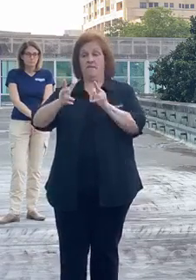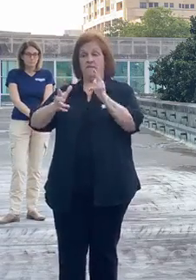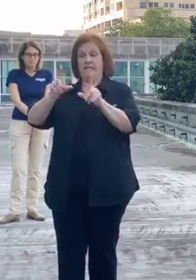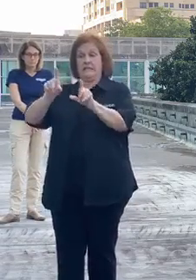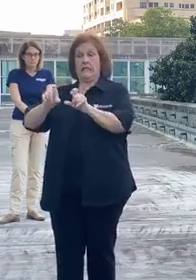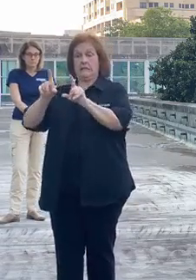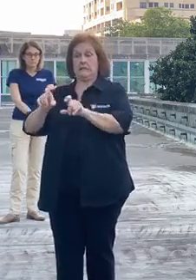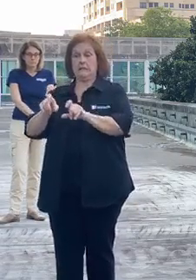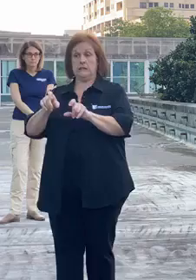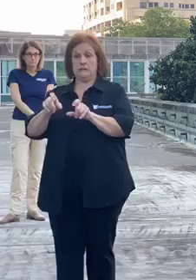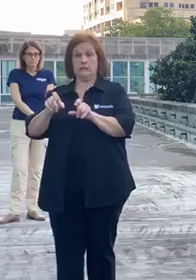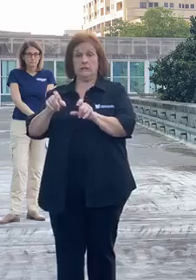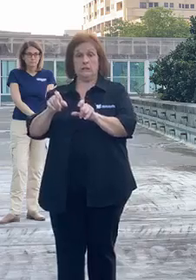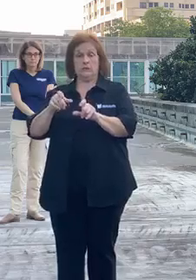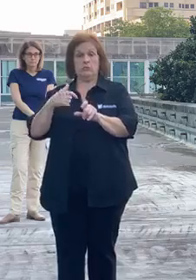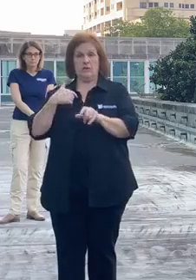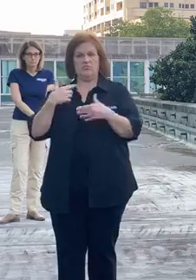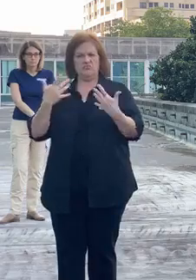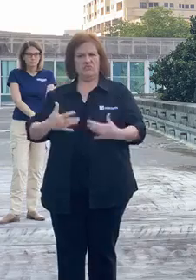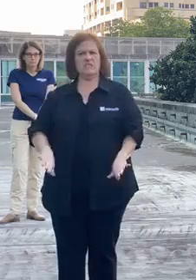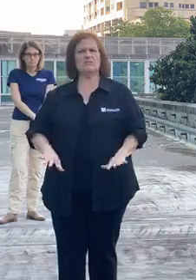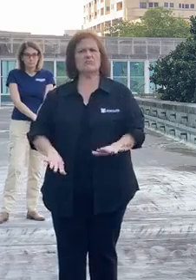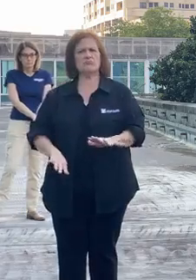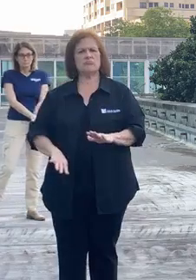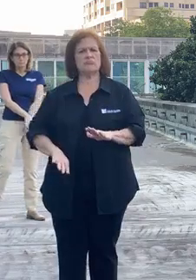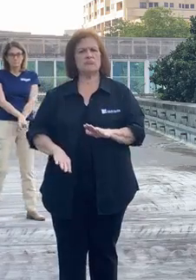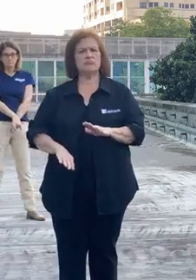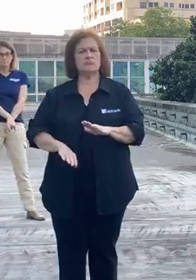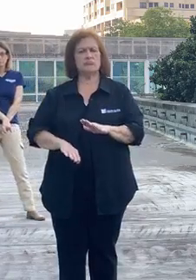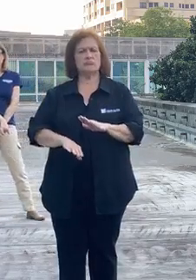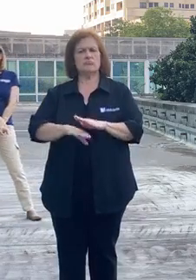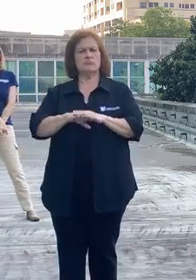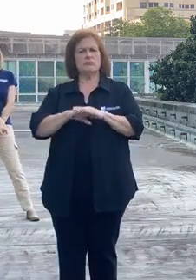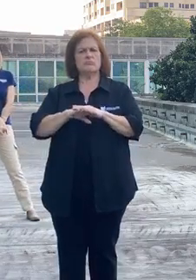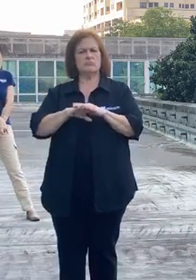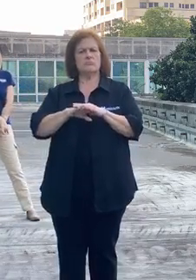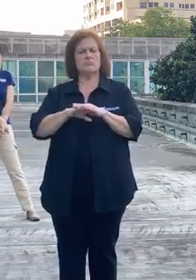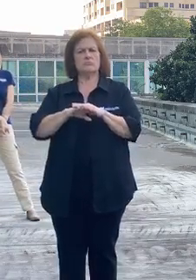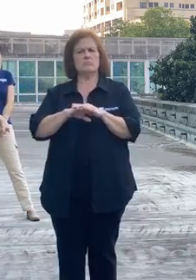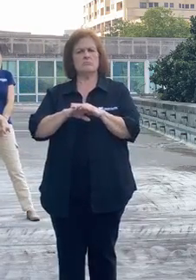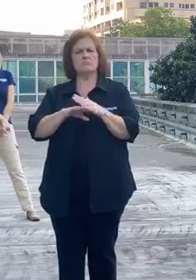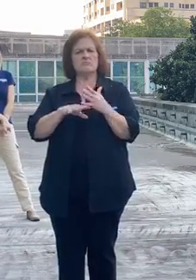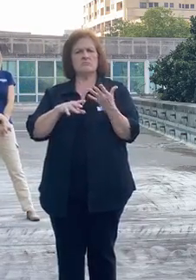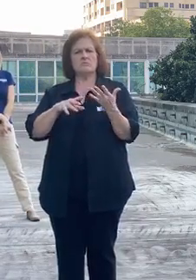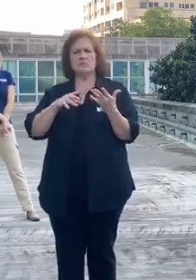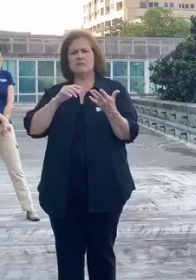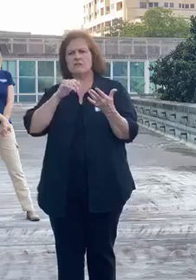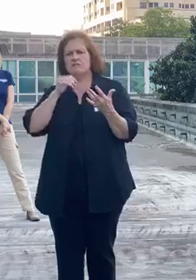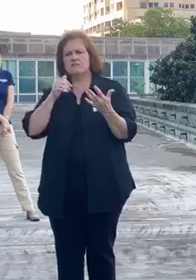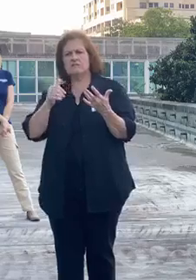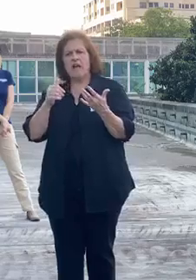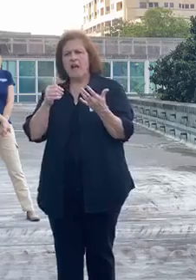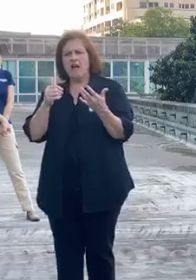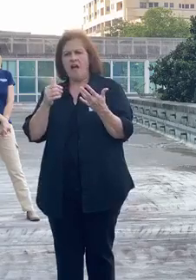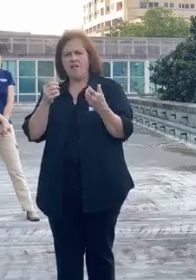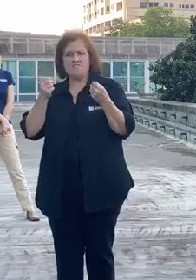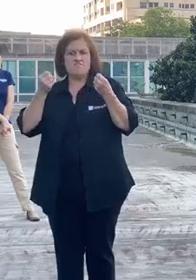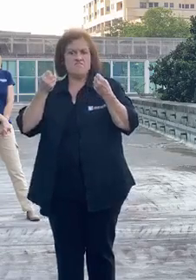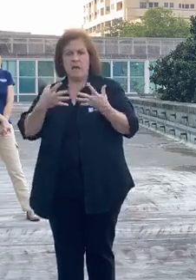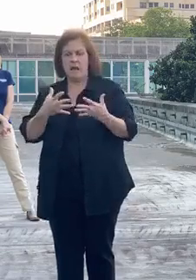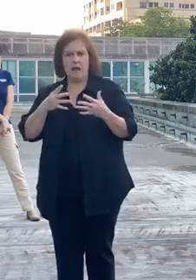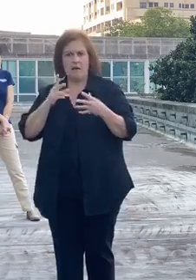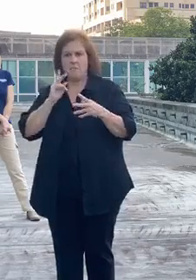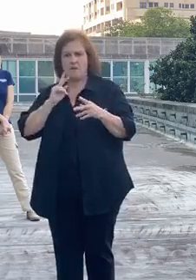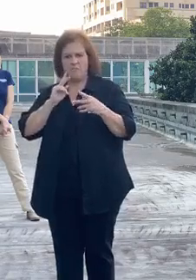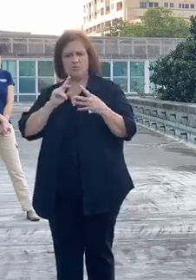testing is that we had reached pretty much, we weren't getting, the population, the numbers, they